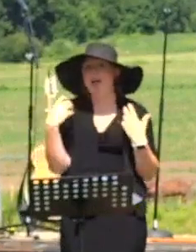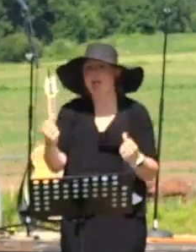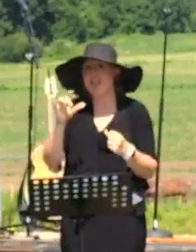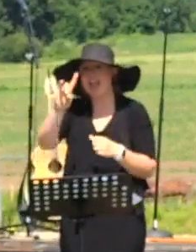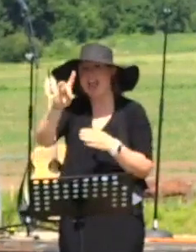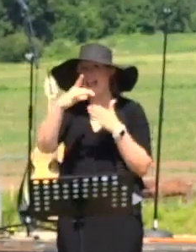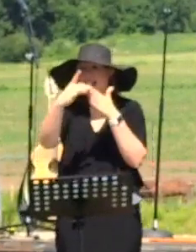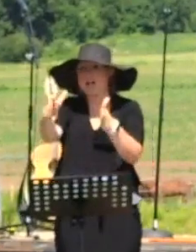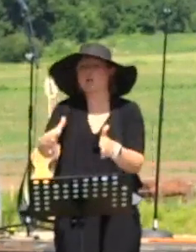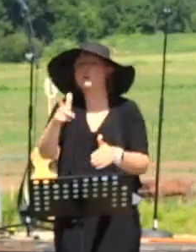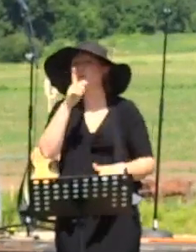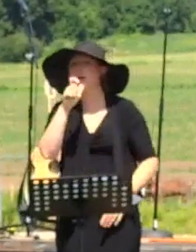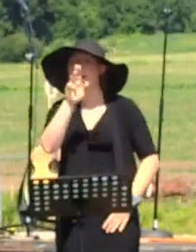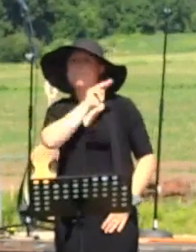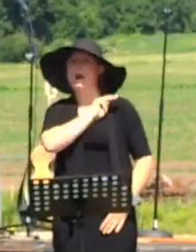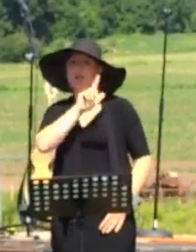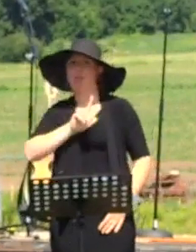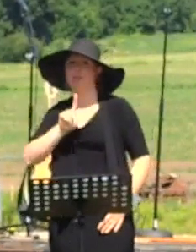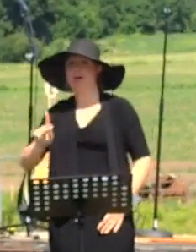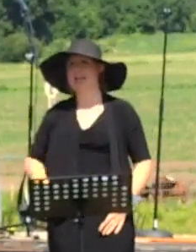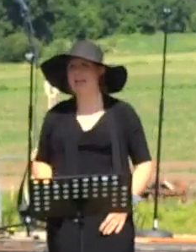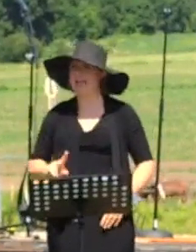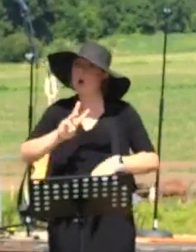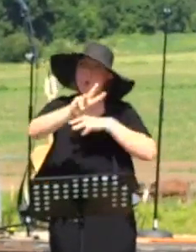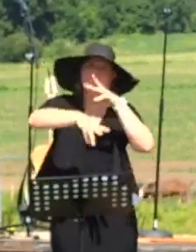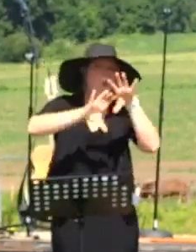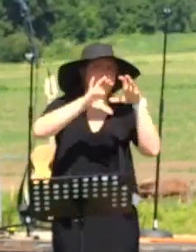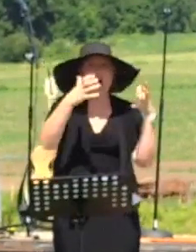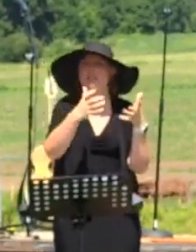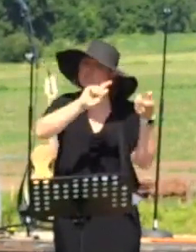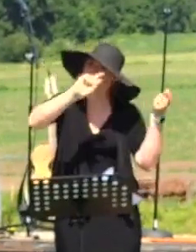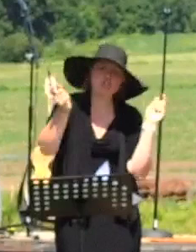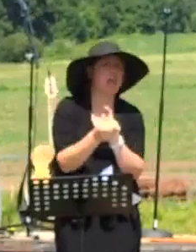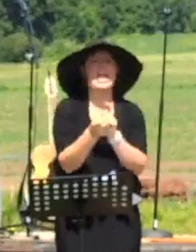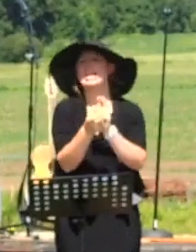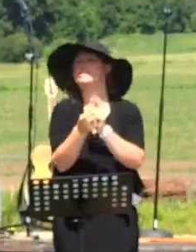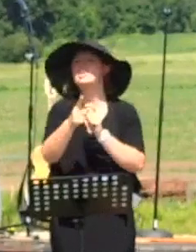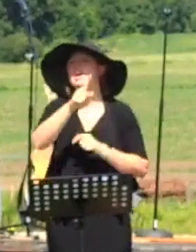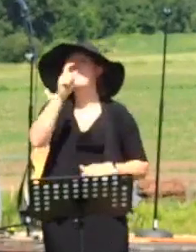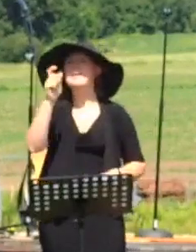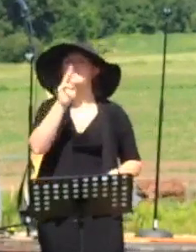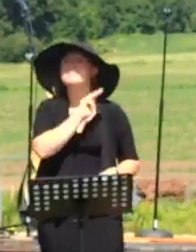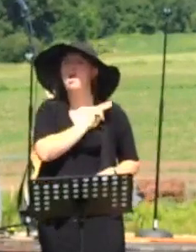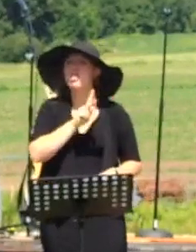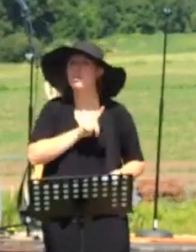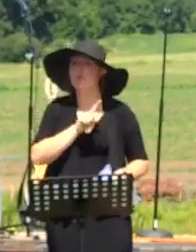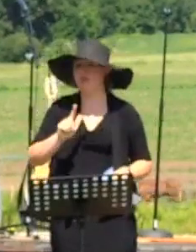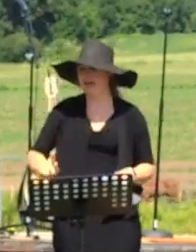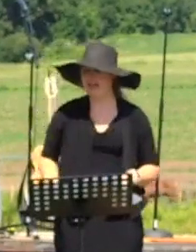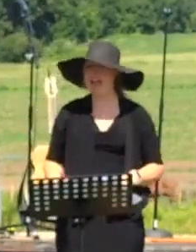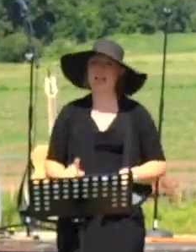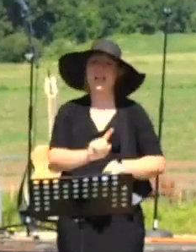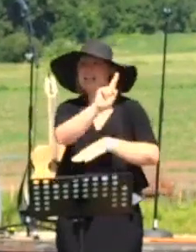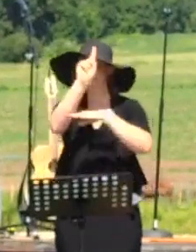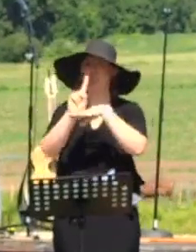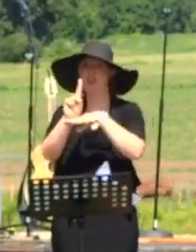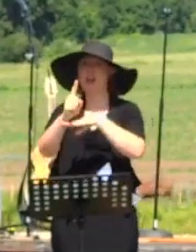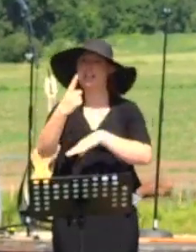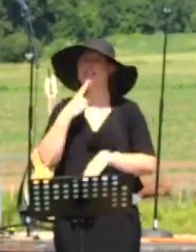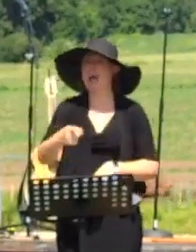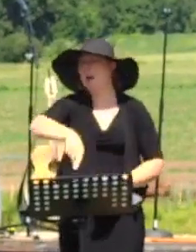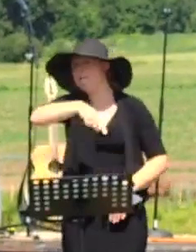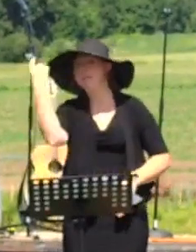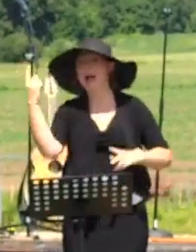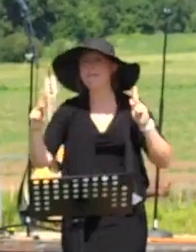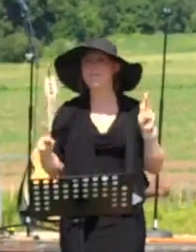Martin Luther King. He was a world changer, man. You know, because he stood there and he said, black people are